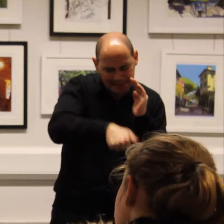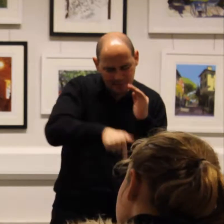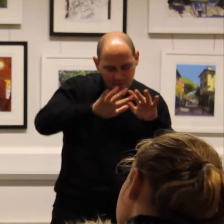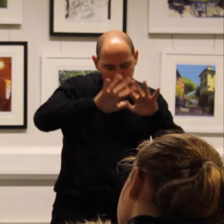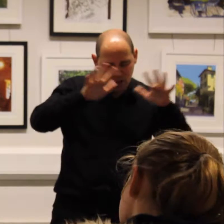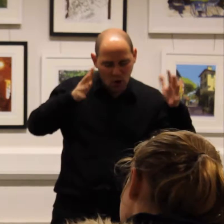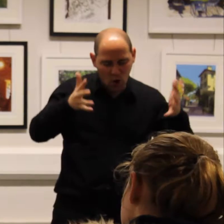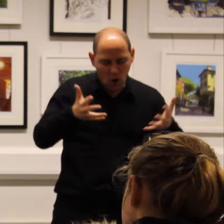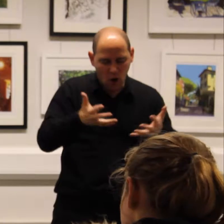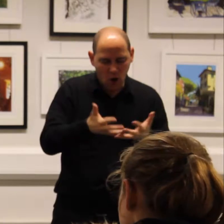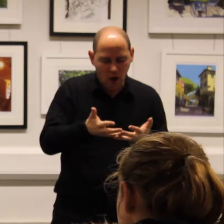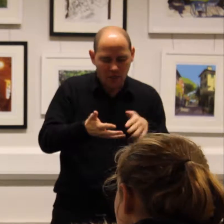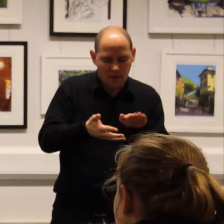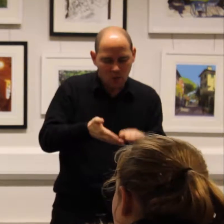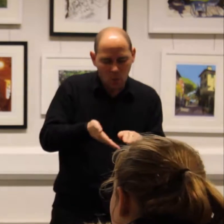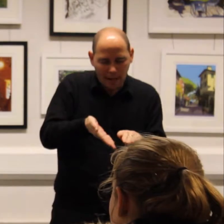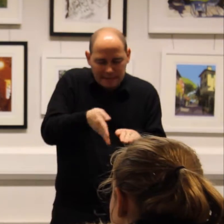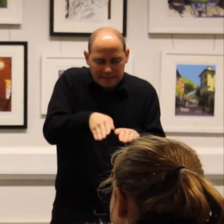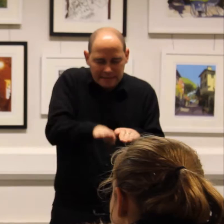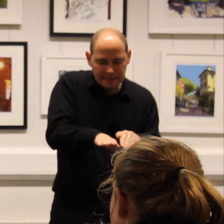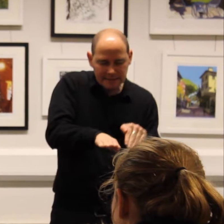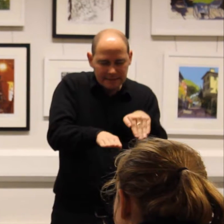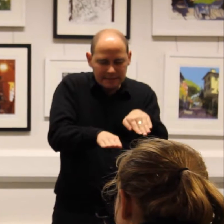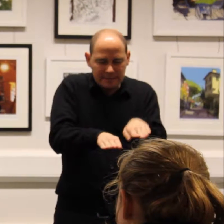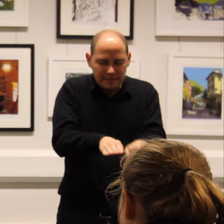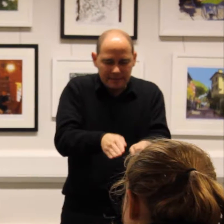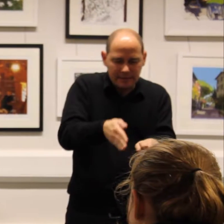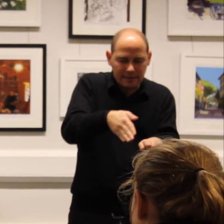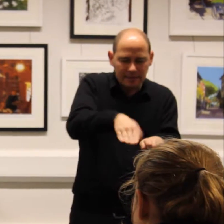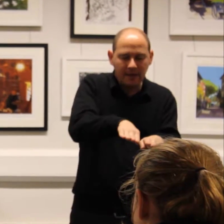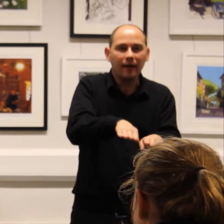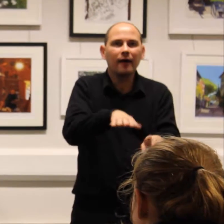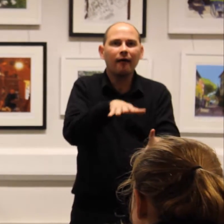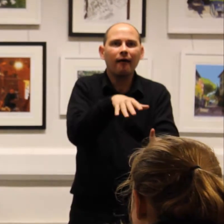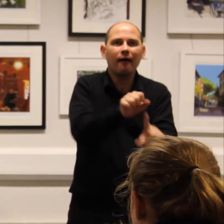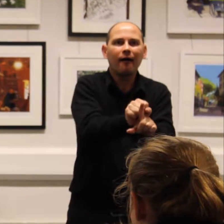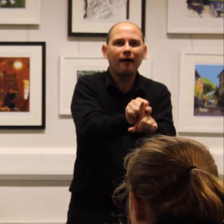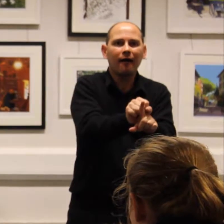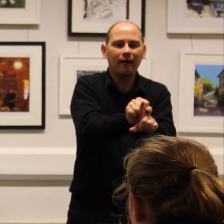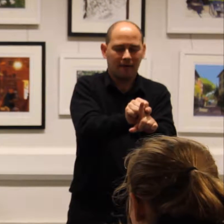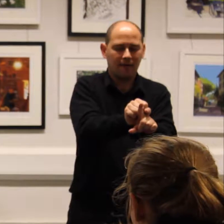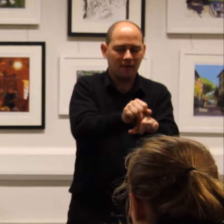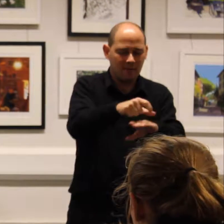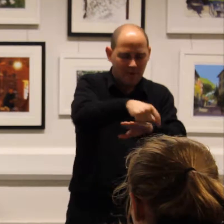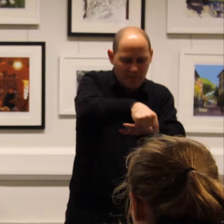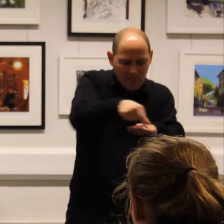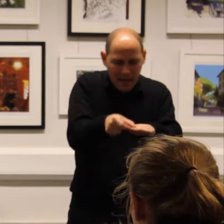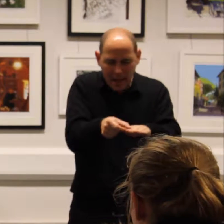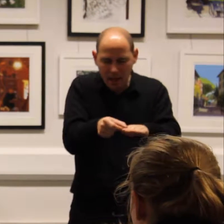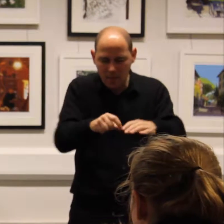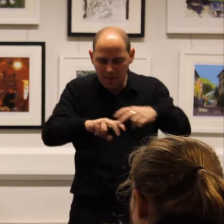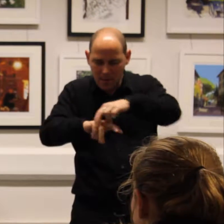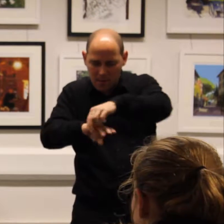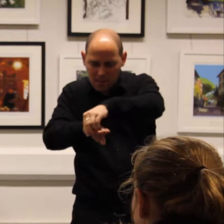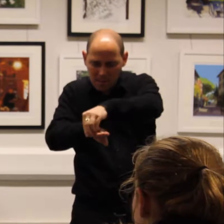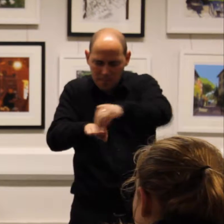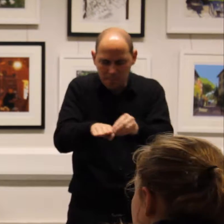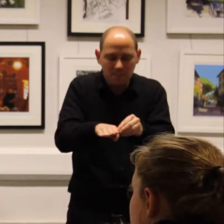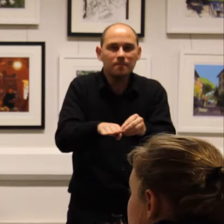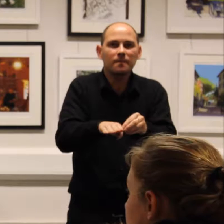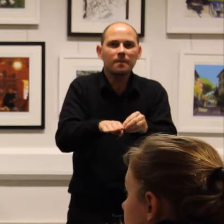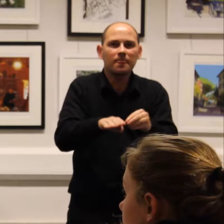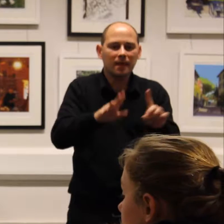of his shoes picks out the footprints of bound toes and shadows of